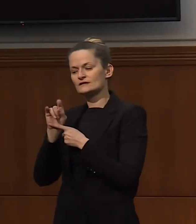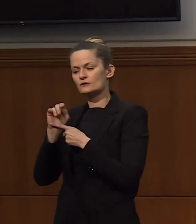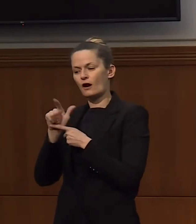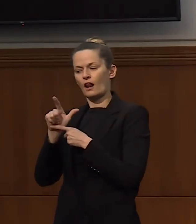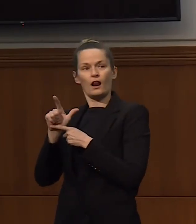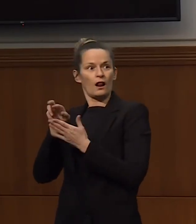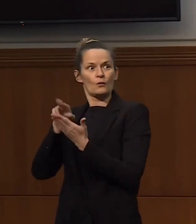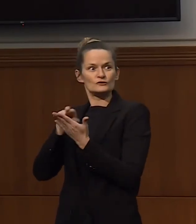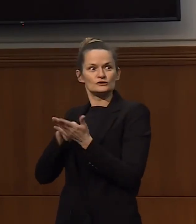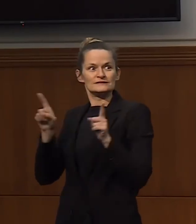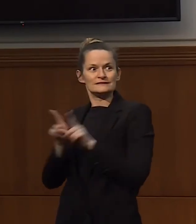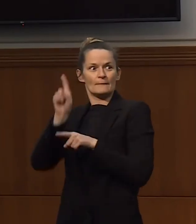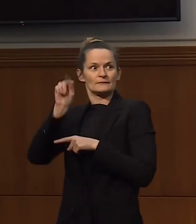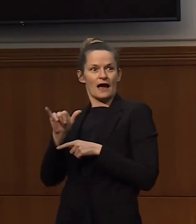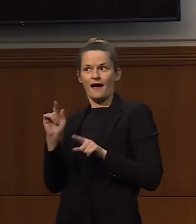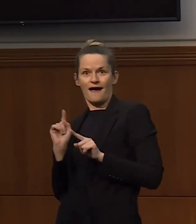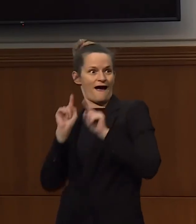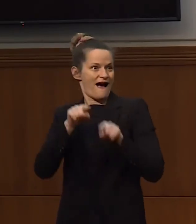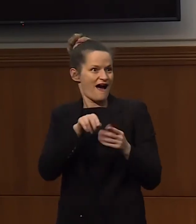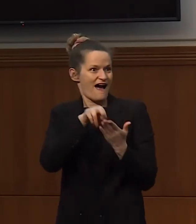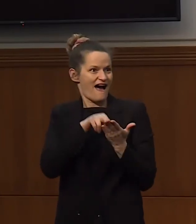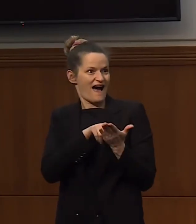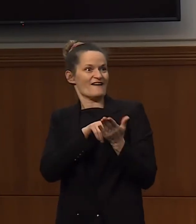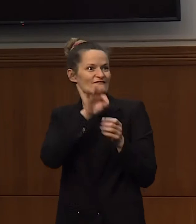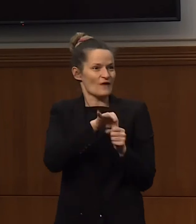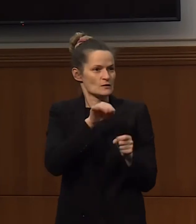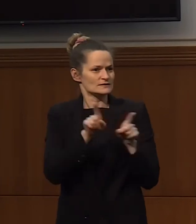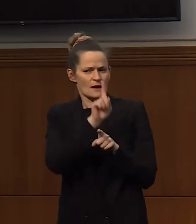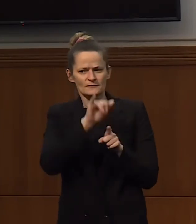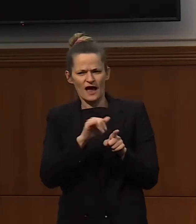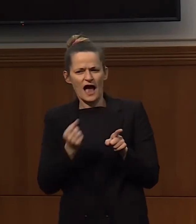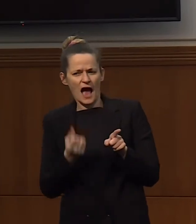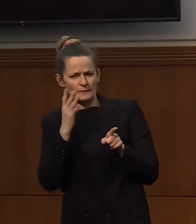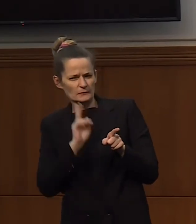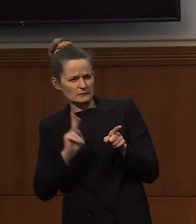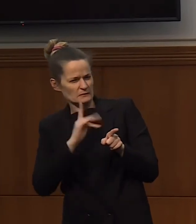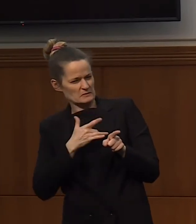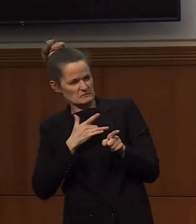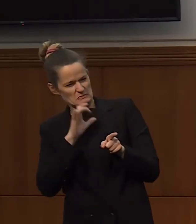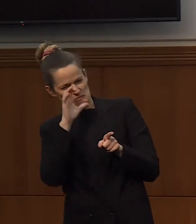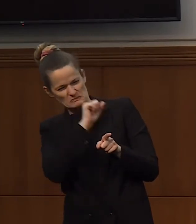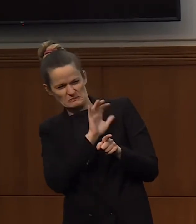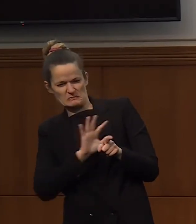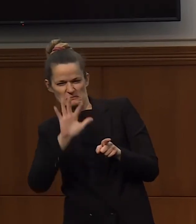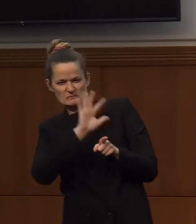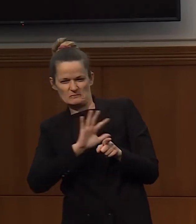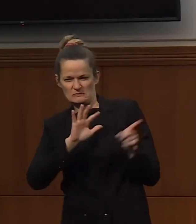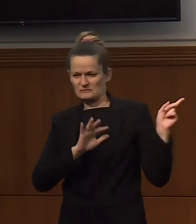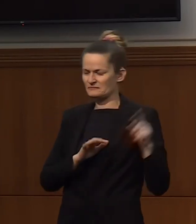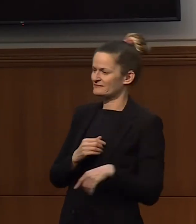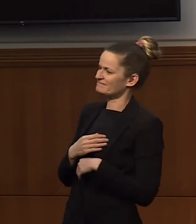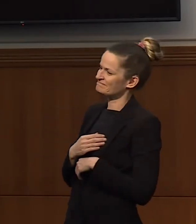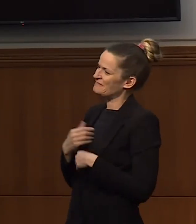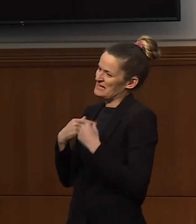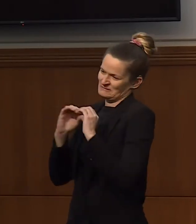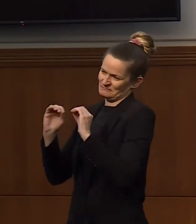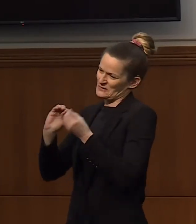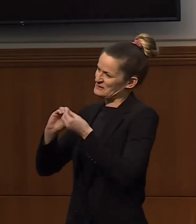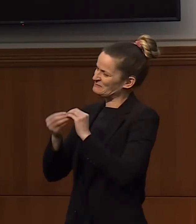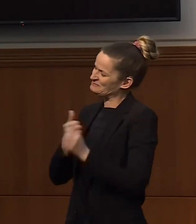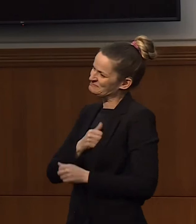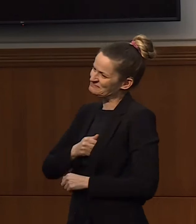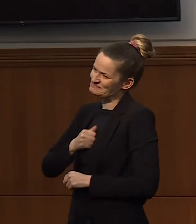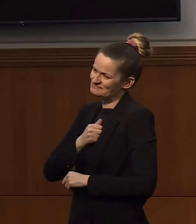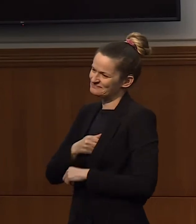just a general guesstimate of whether people are or aren't taking advantage of that? We don't right now.